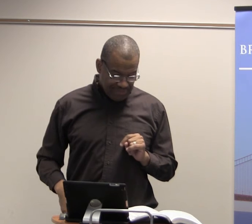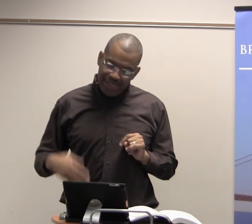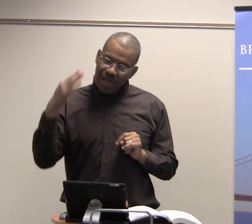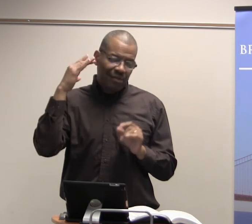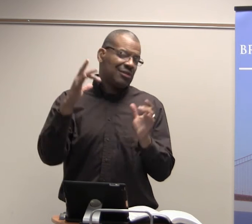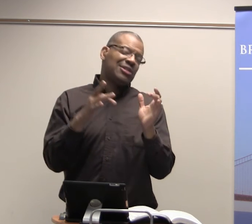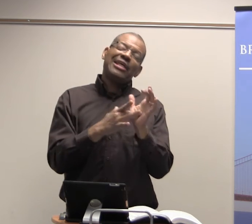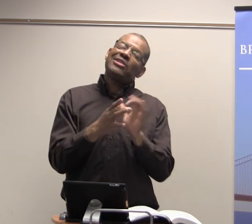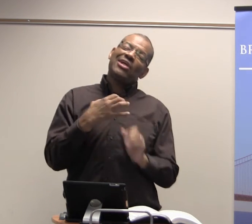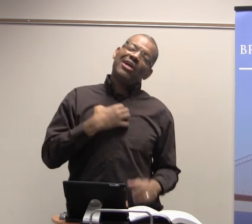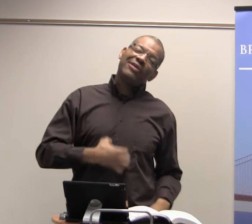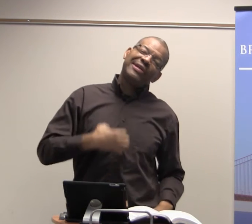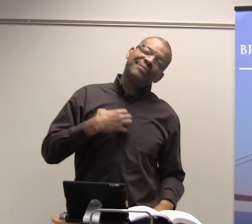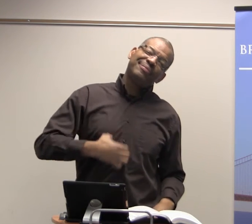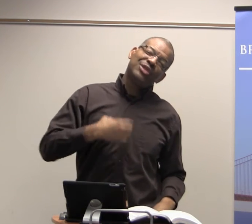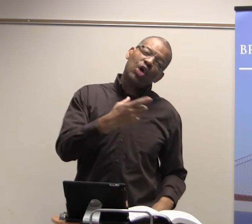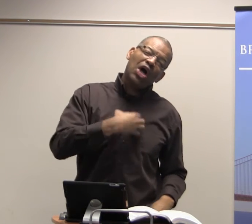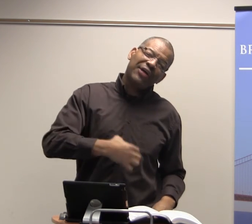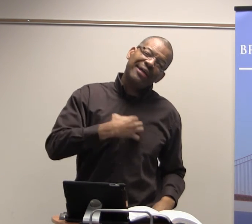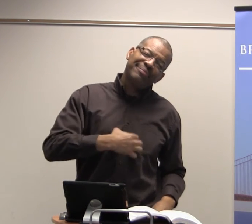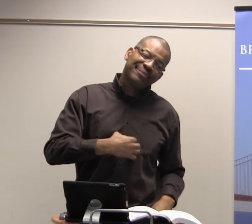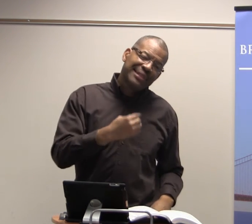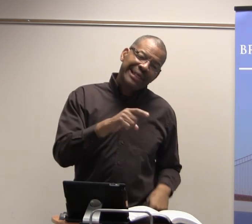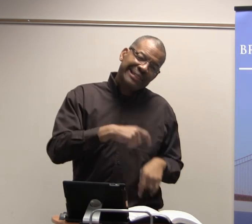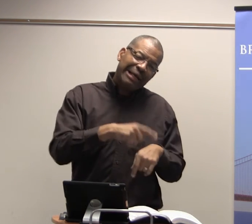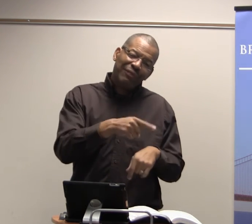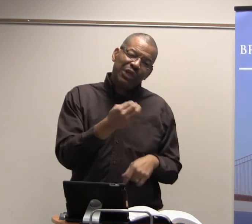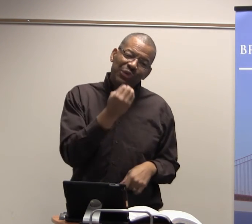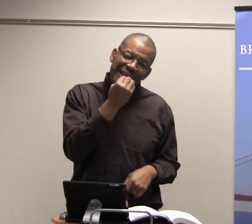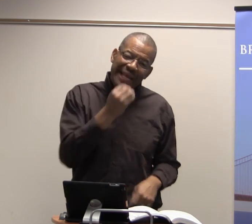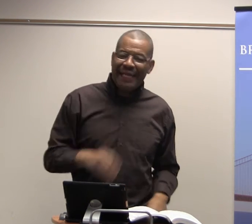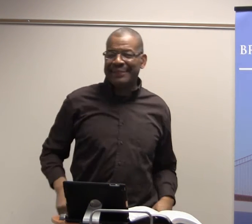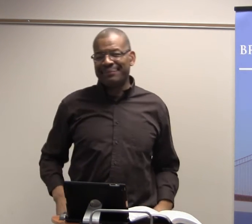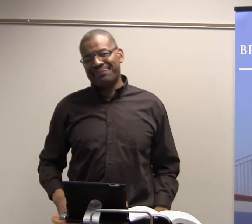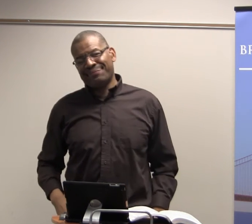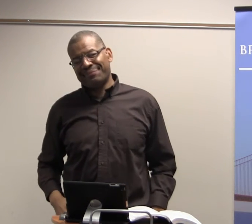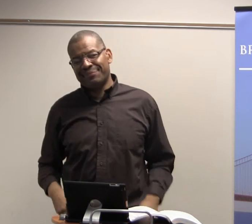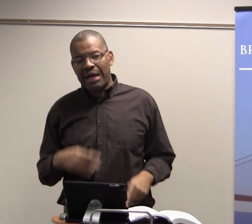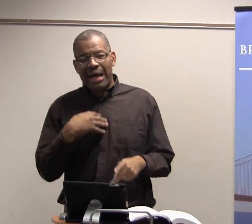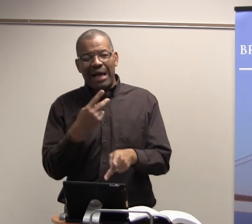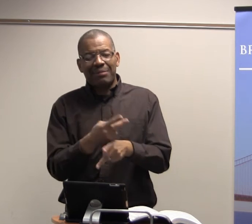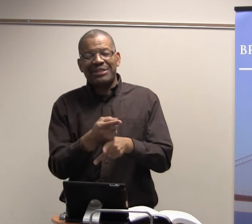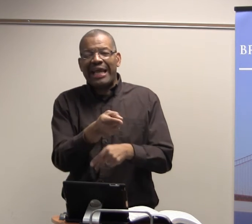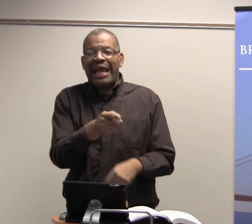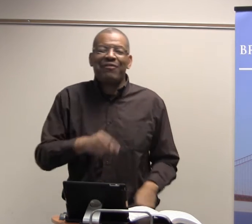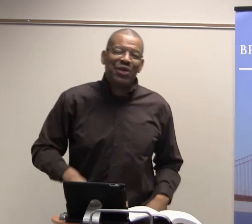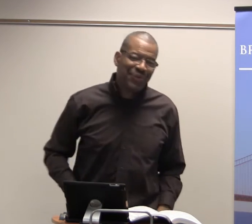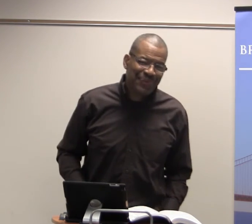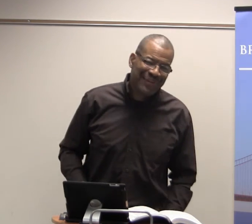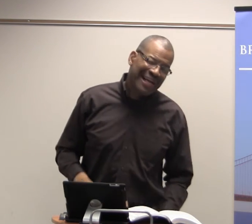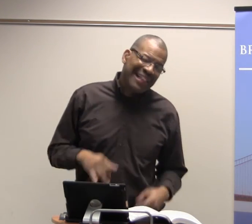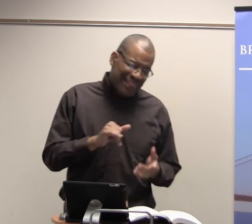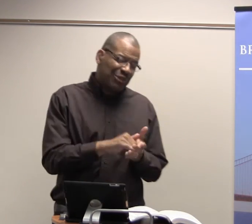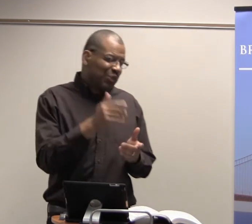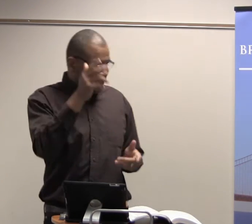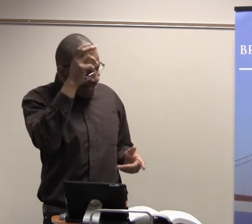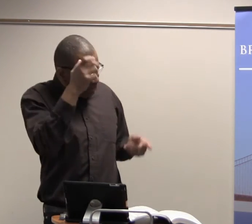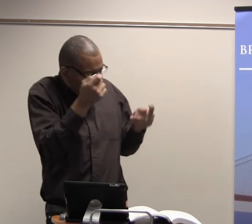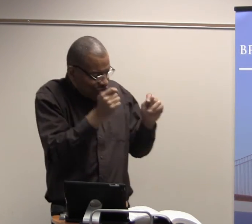You know, Jesus hungry. You're hungry? It's time for you to eat. I'm going to take care of you. That's what the devil's